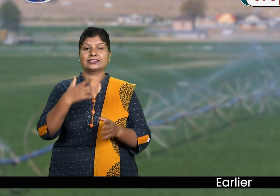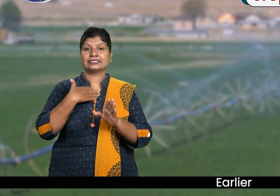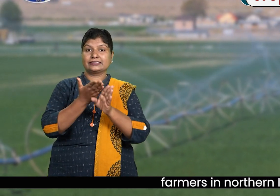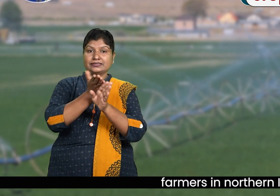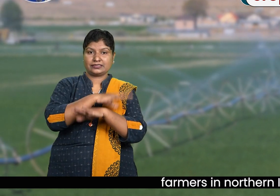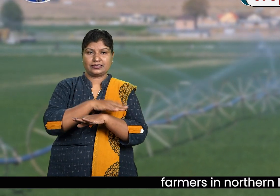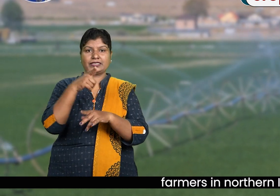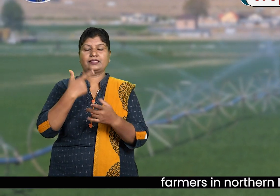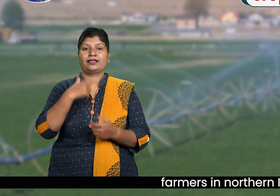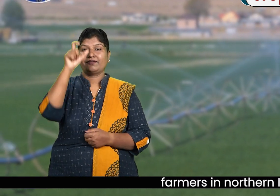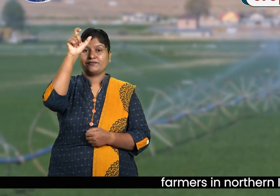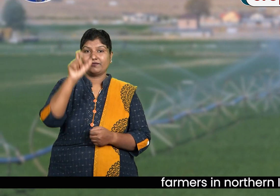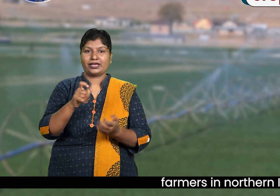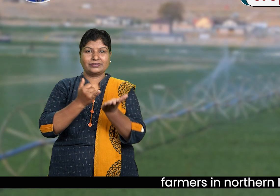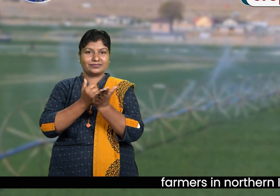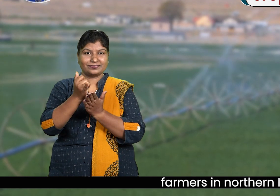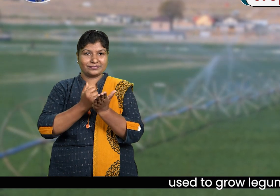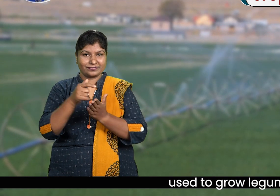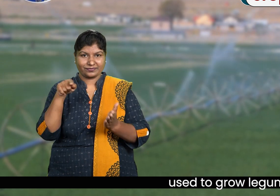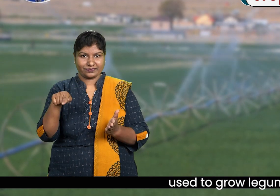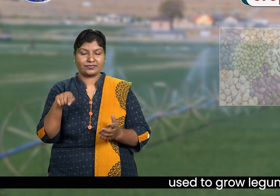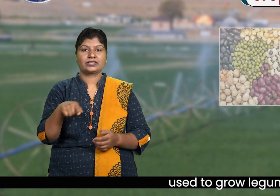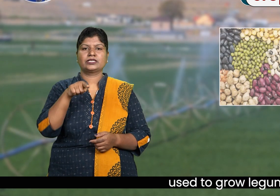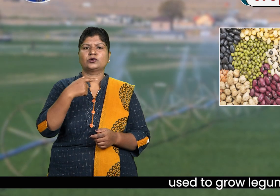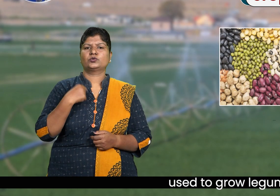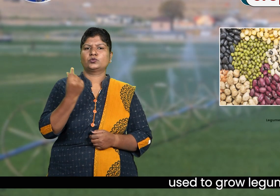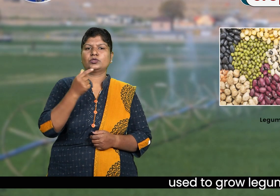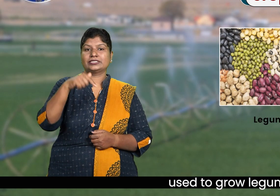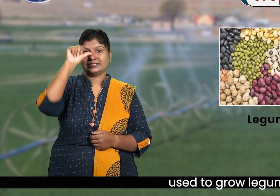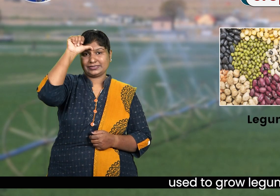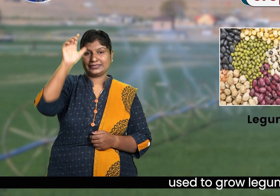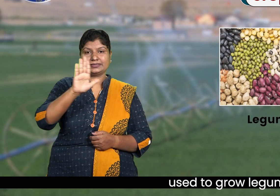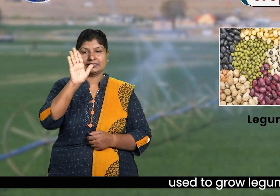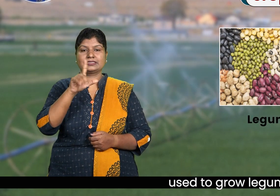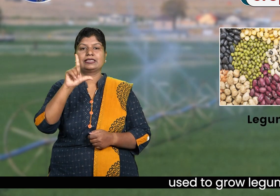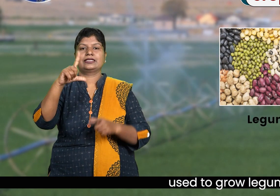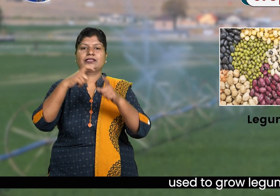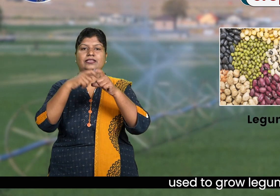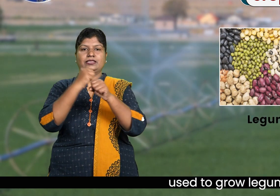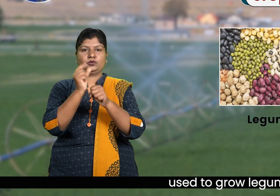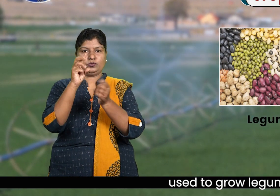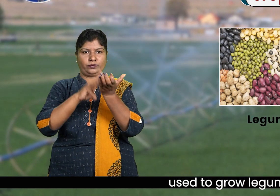Earlier, farmers in northern India used to grow legumes